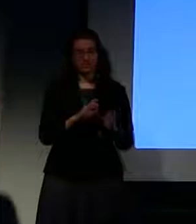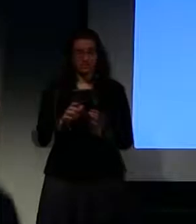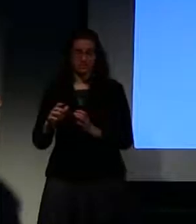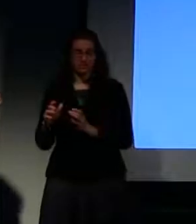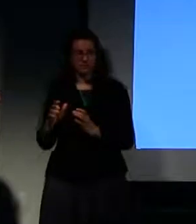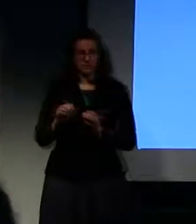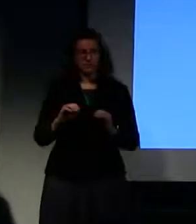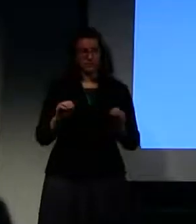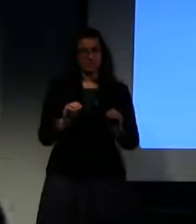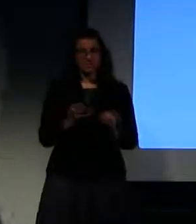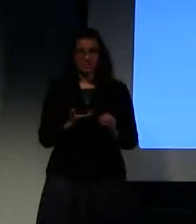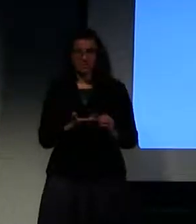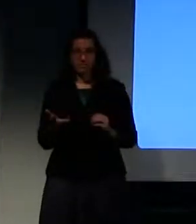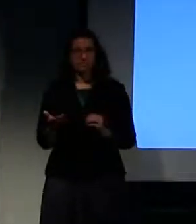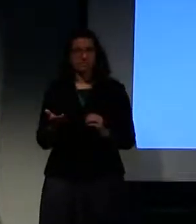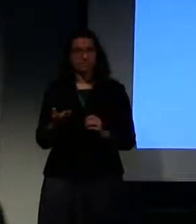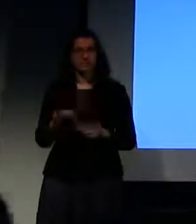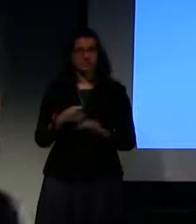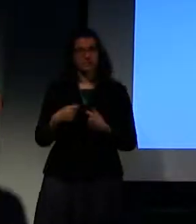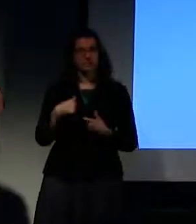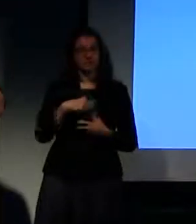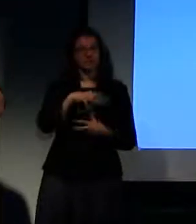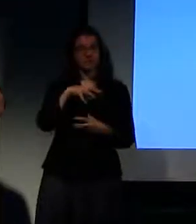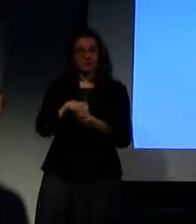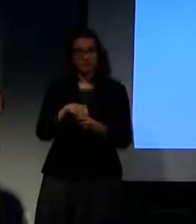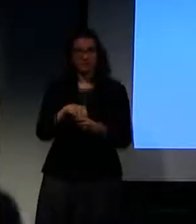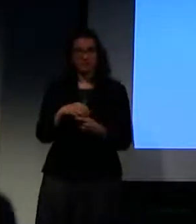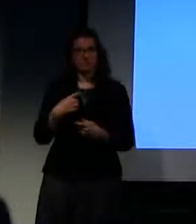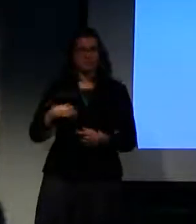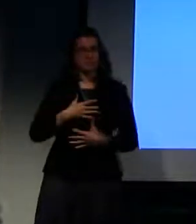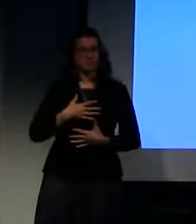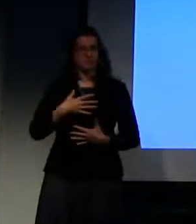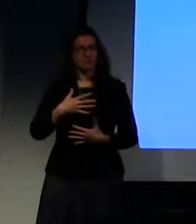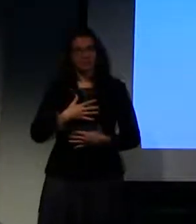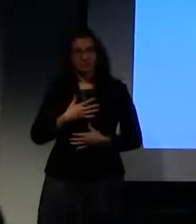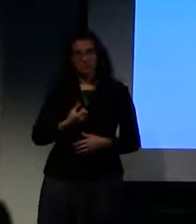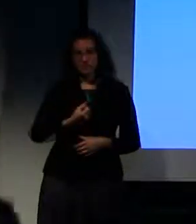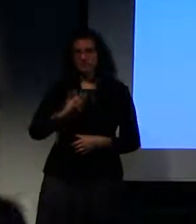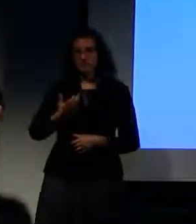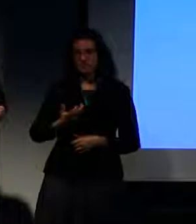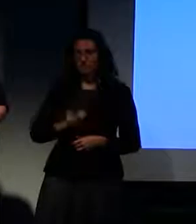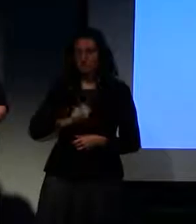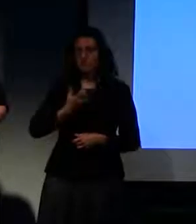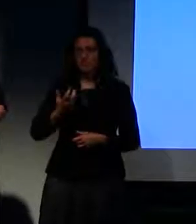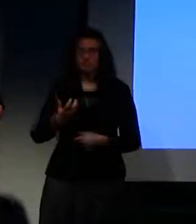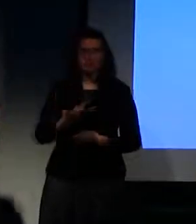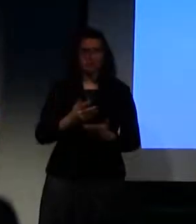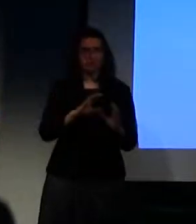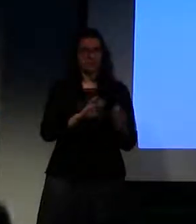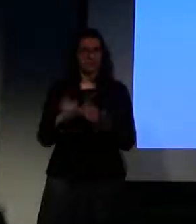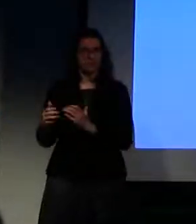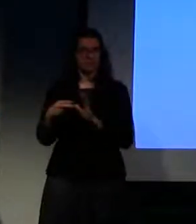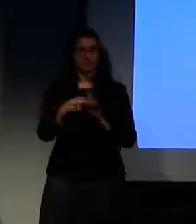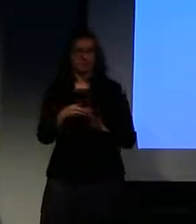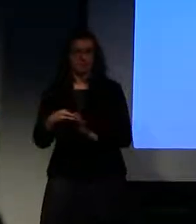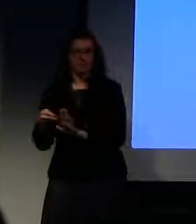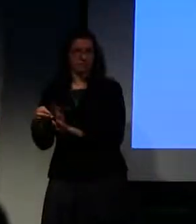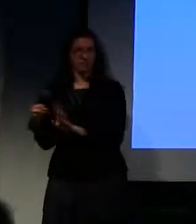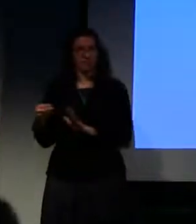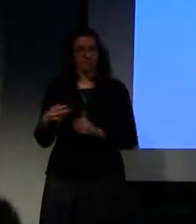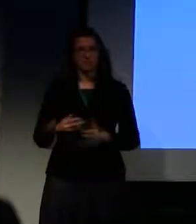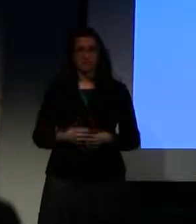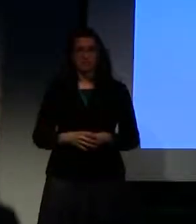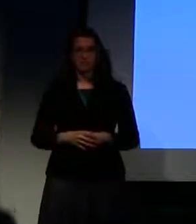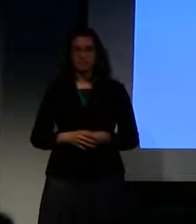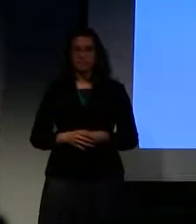classification, such, no, such, there, and poetry, no, thing, poetry, classification, living, thing,